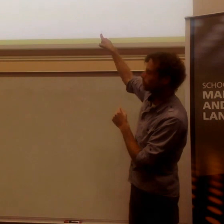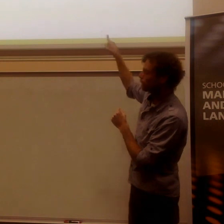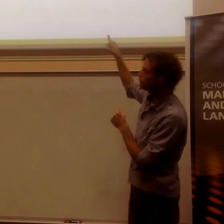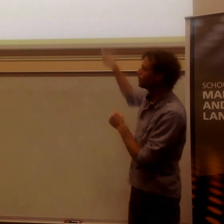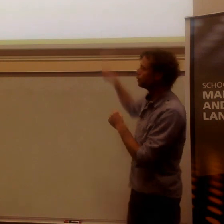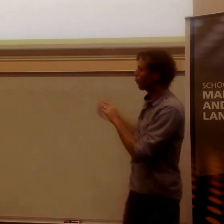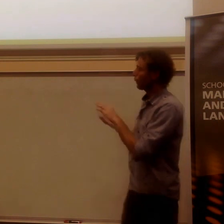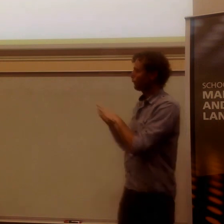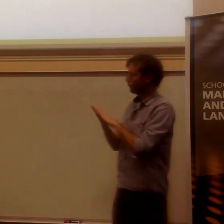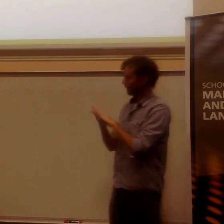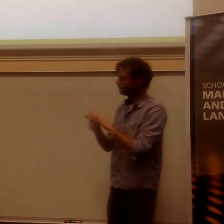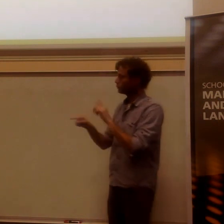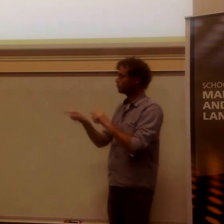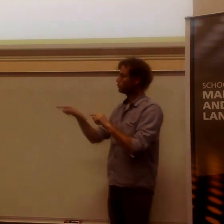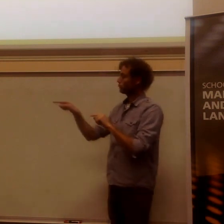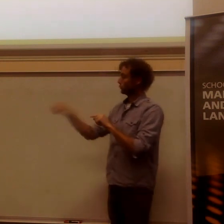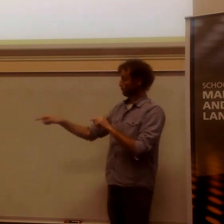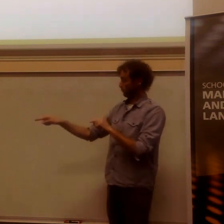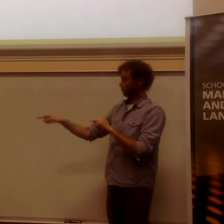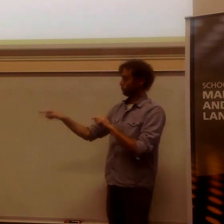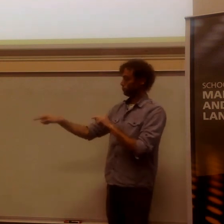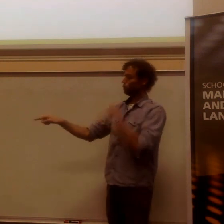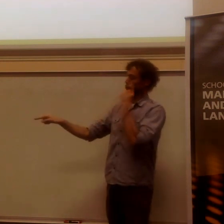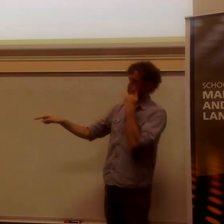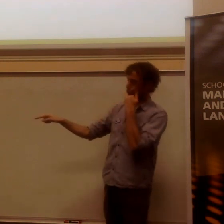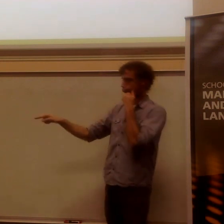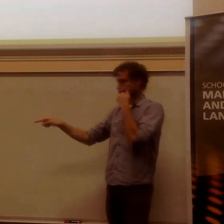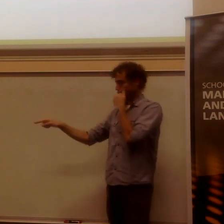service. That would mean that you would speak,